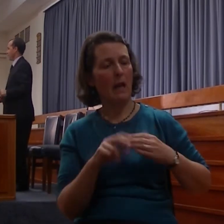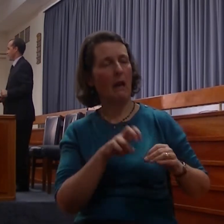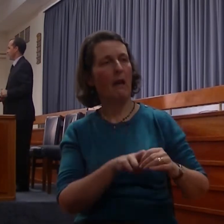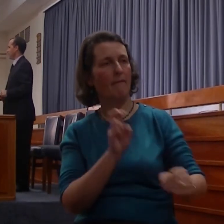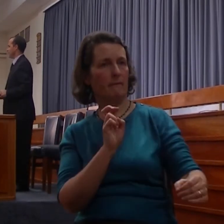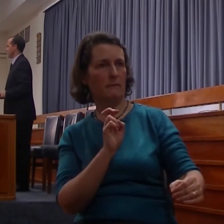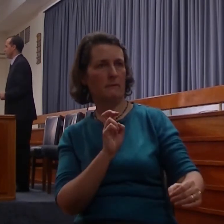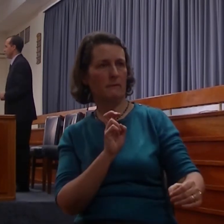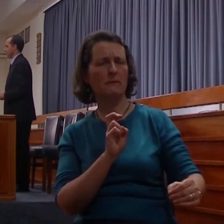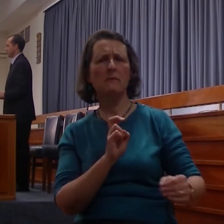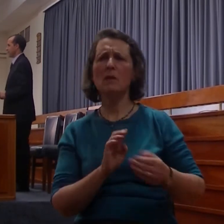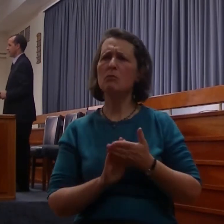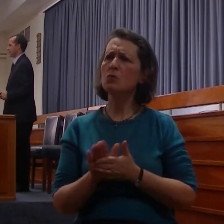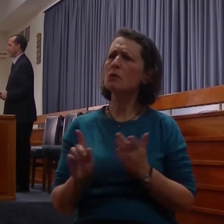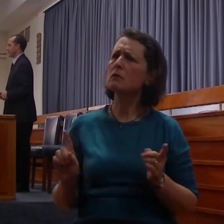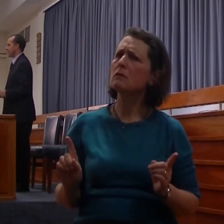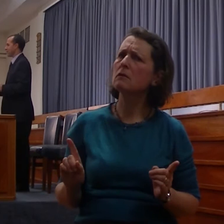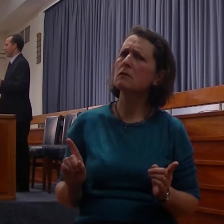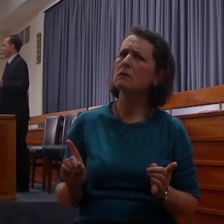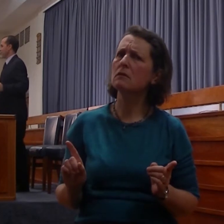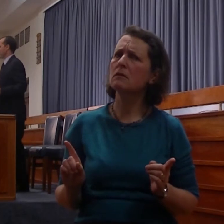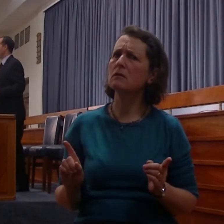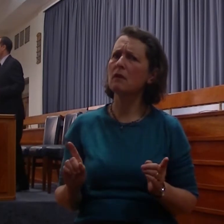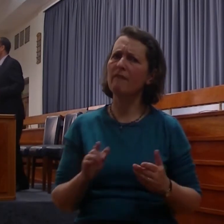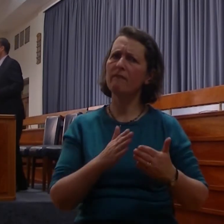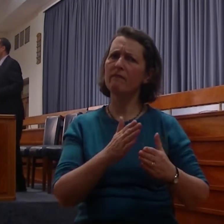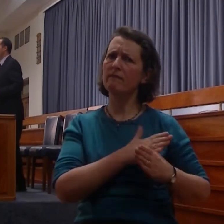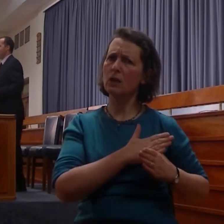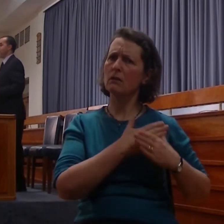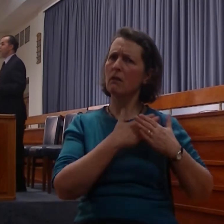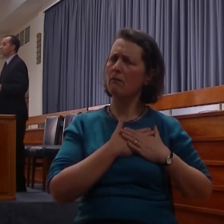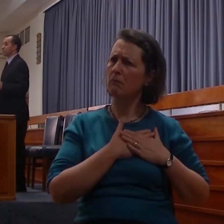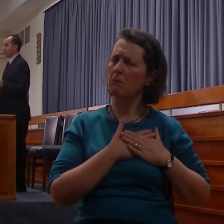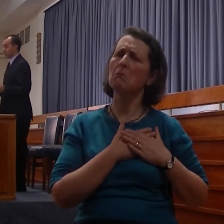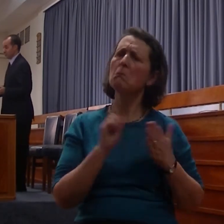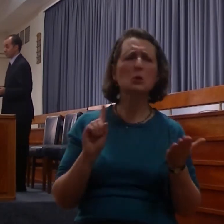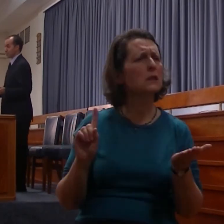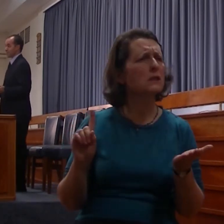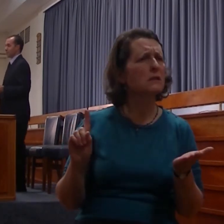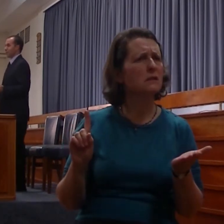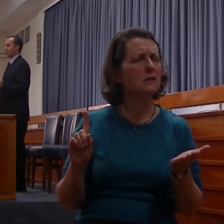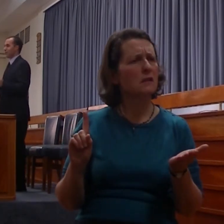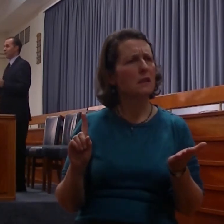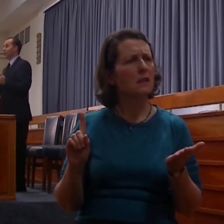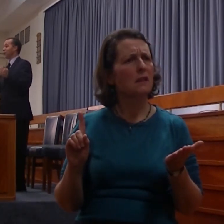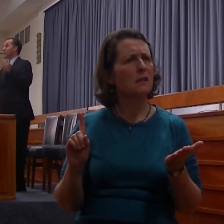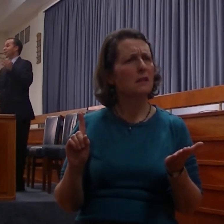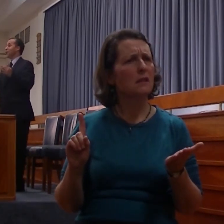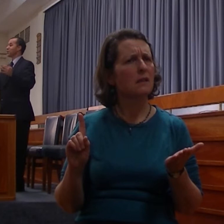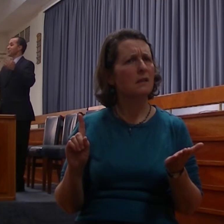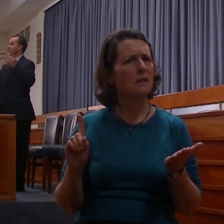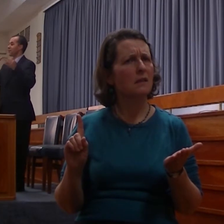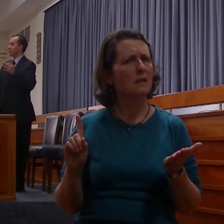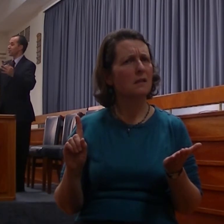volume. Thou hast left your first love. What does it mean,